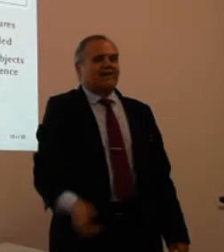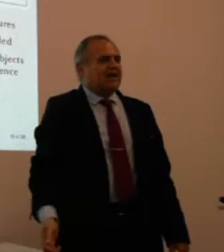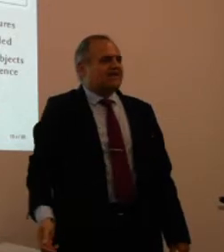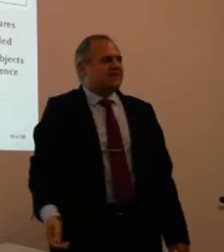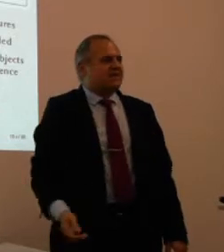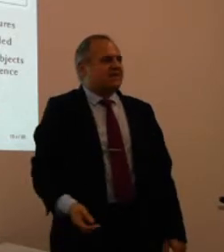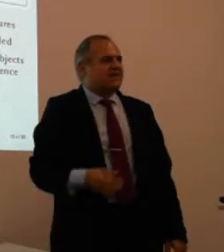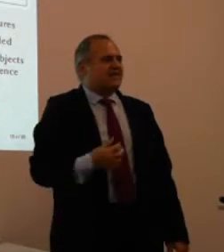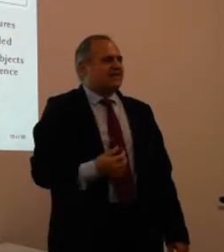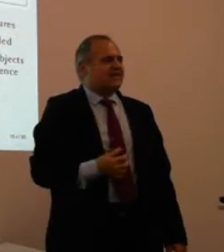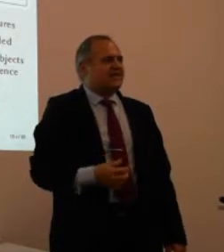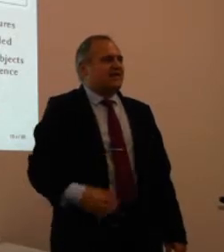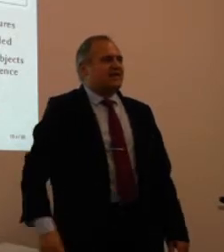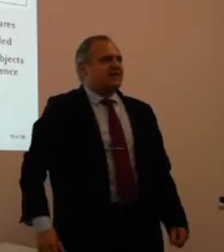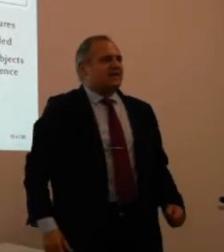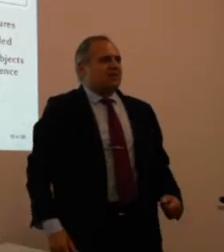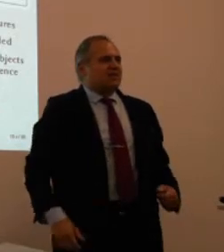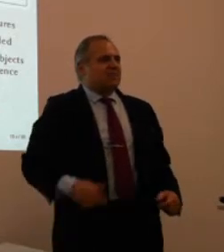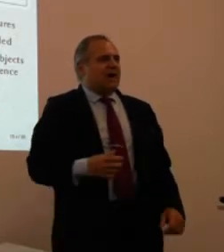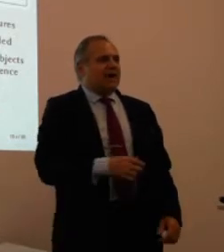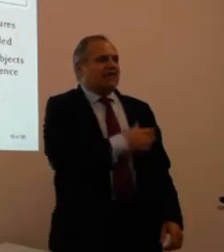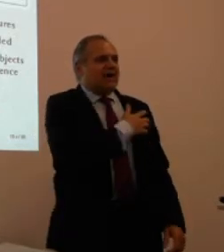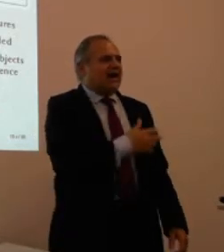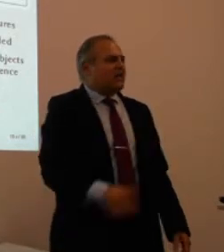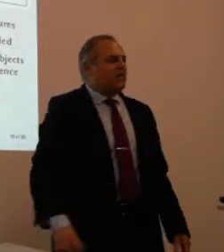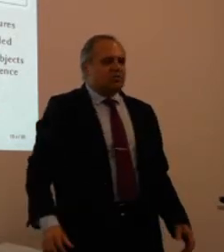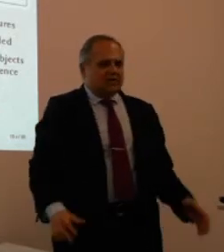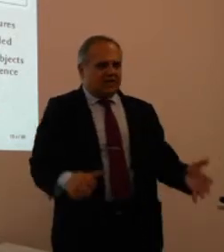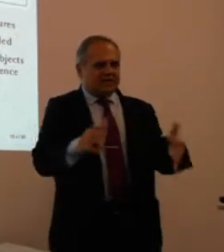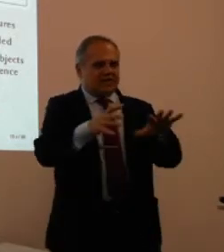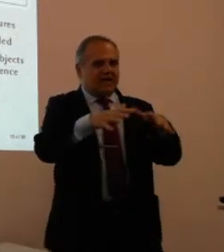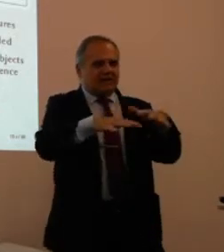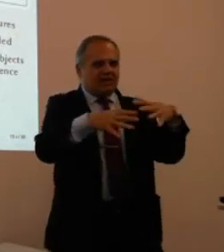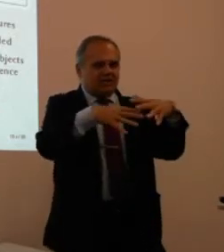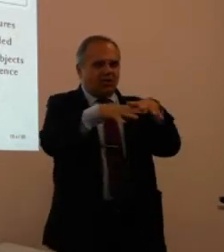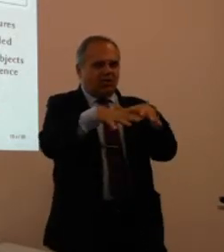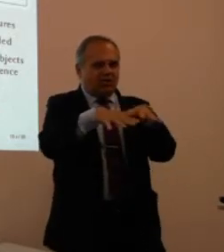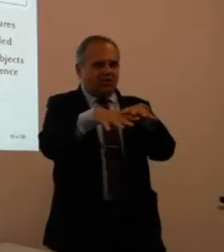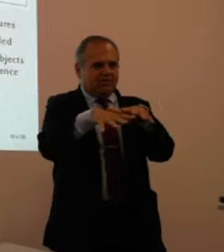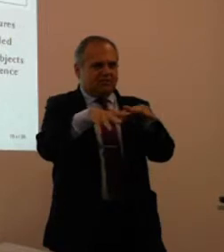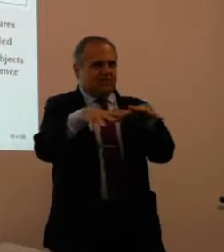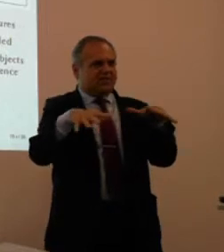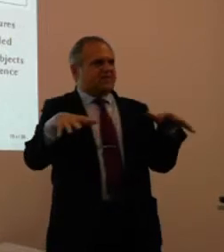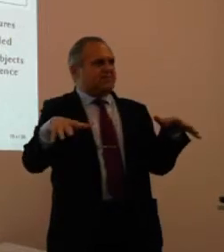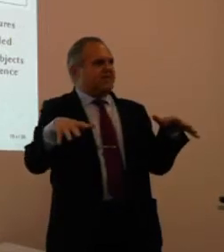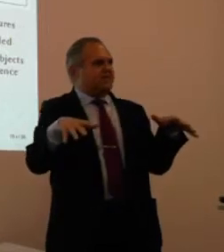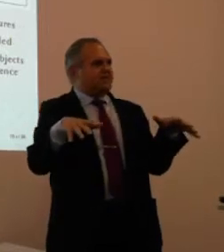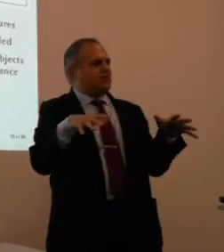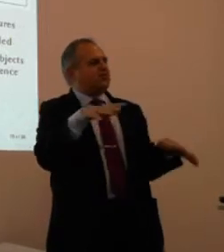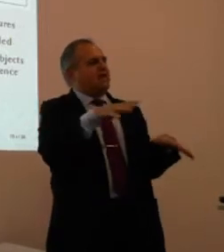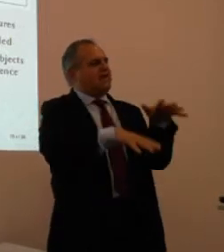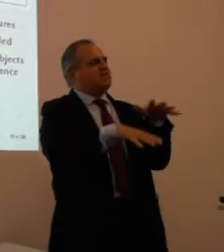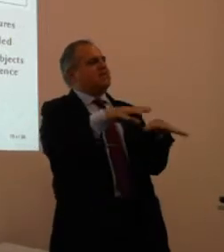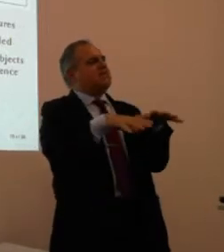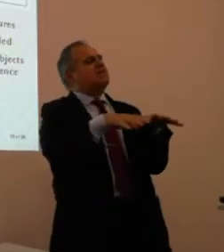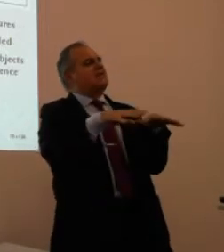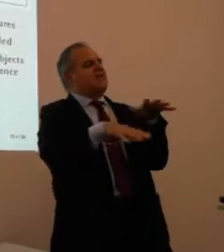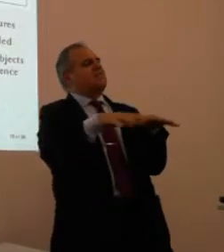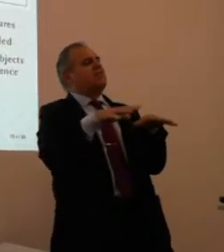yesterday yesterday park i go there is an element of flexibility so there has to be a dynamic